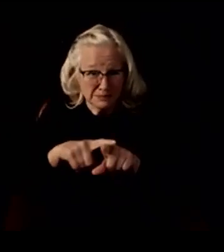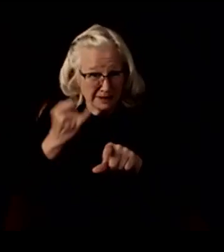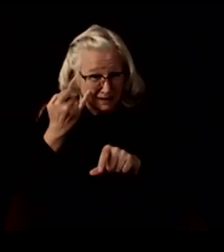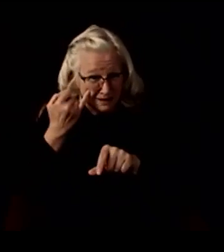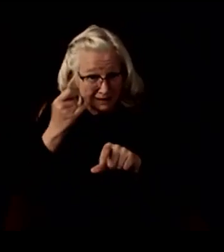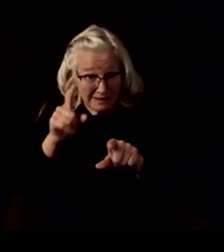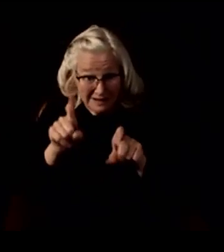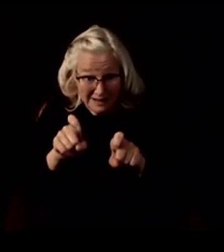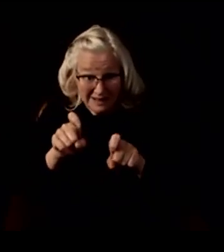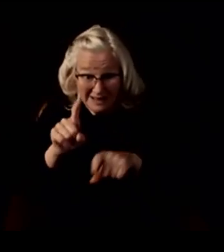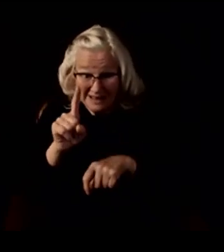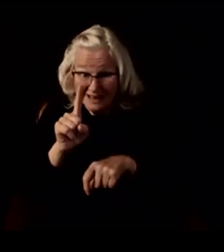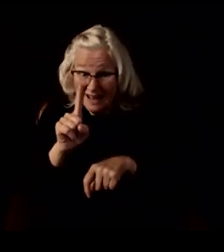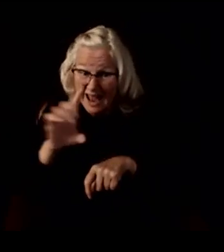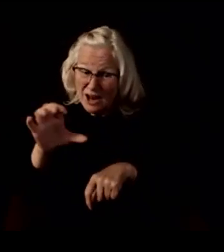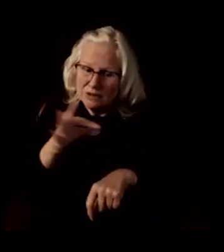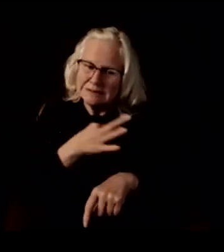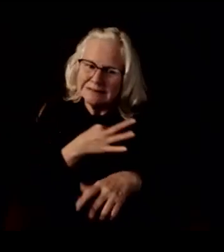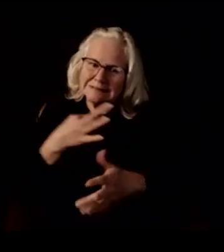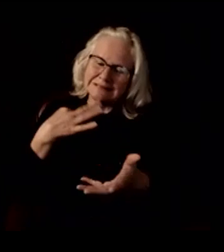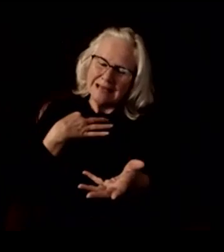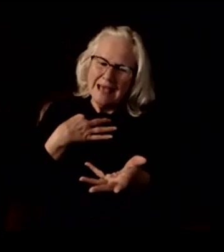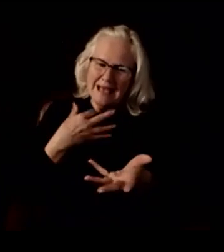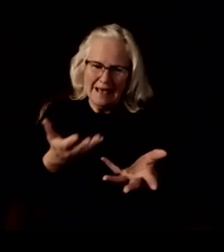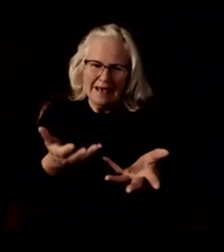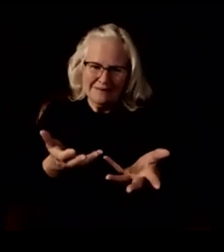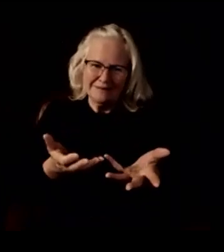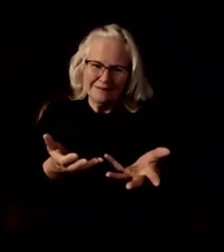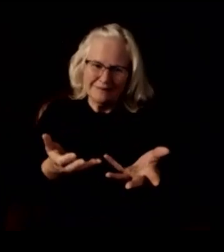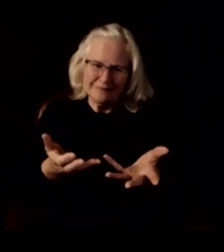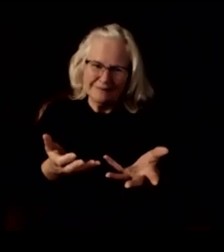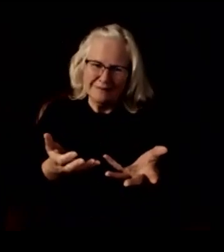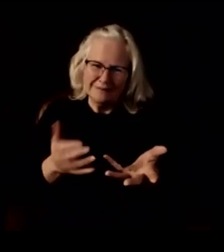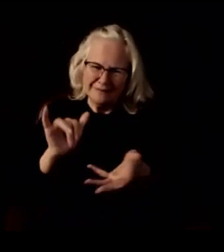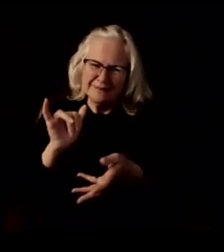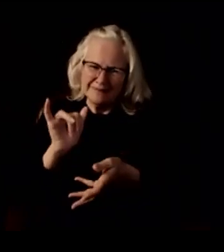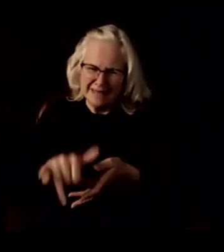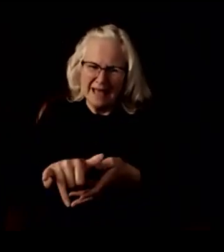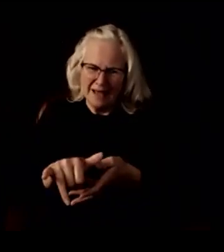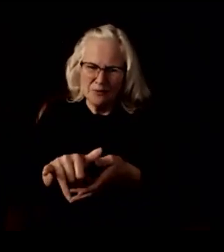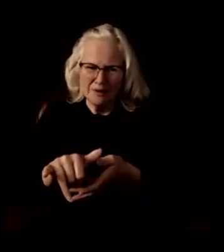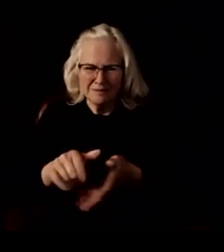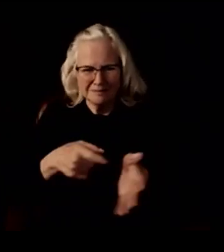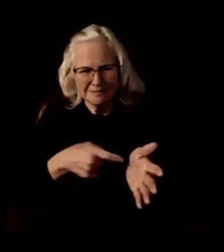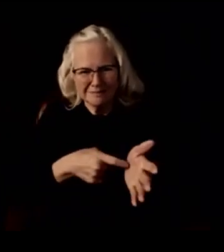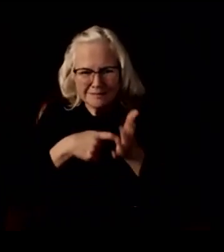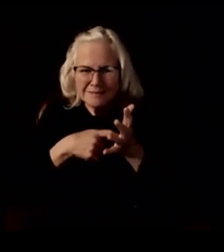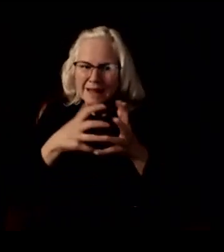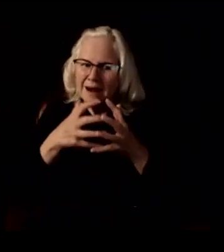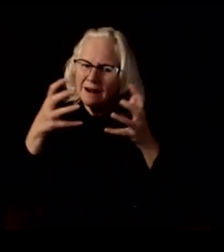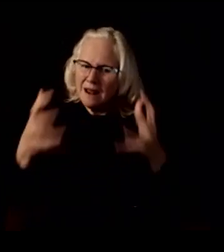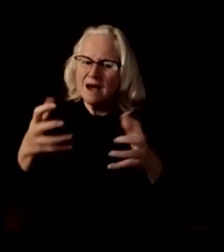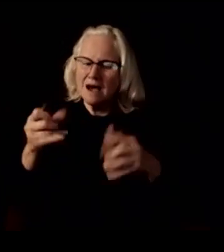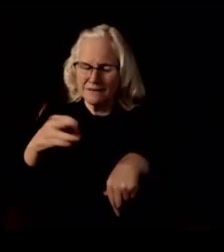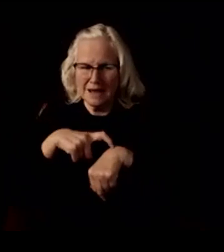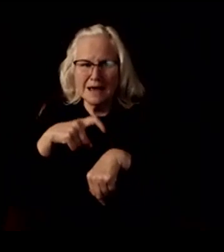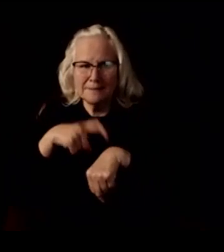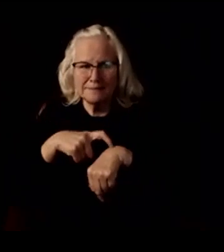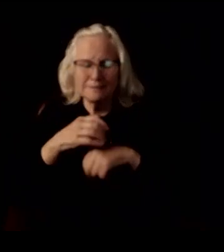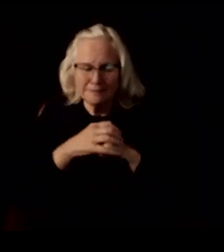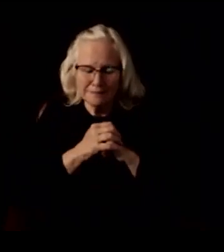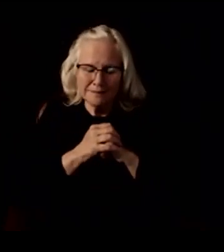can imagine that would start to take quite a while to get that done. So there's definitely a place for